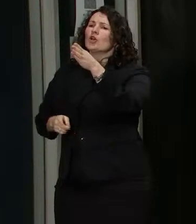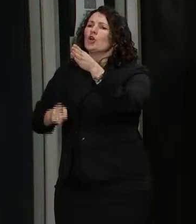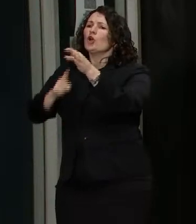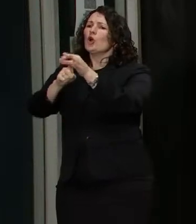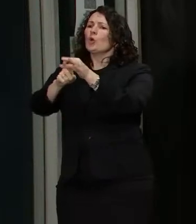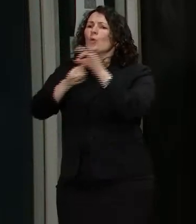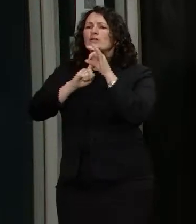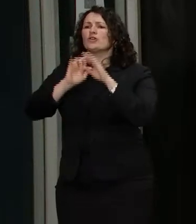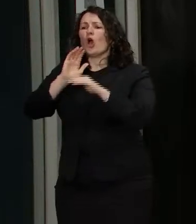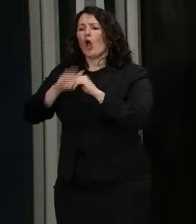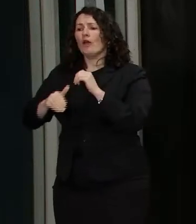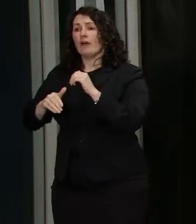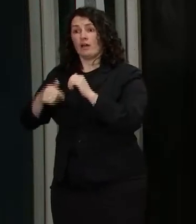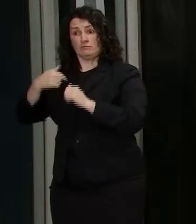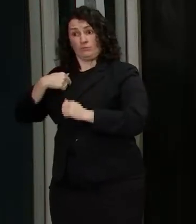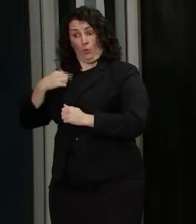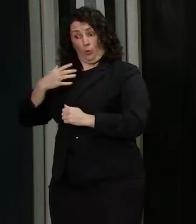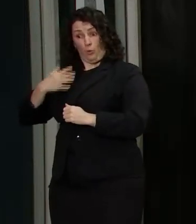COVID-19 vaccines?